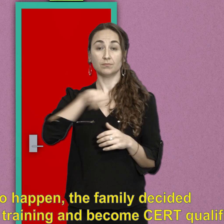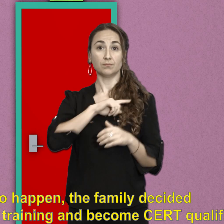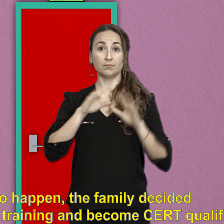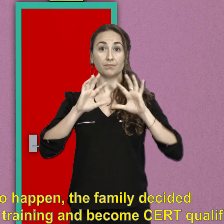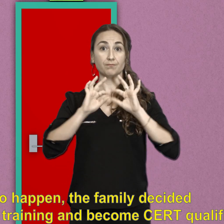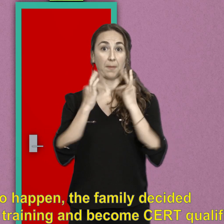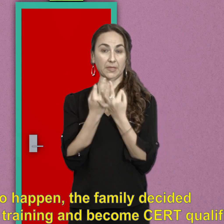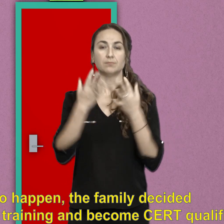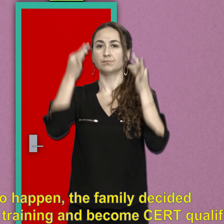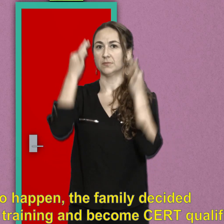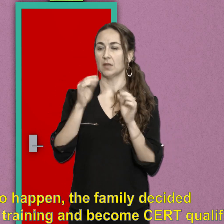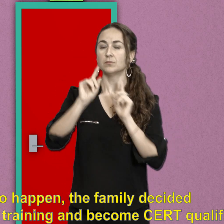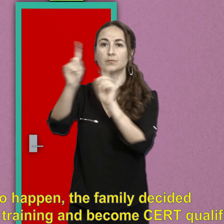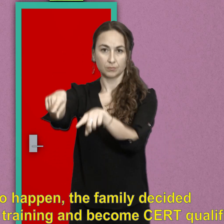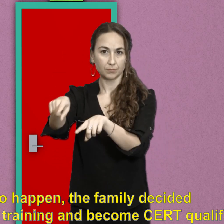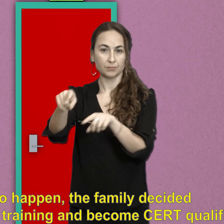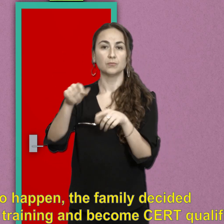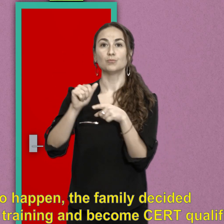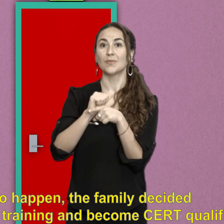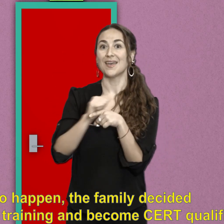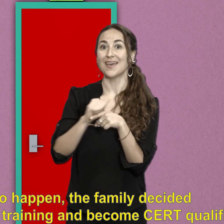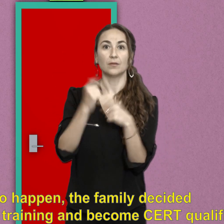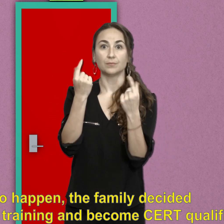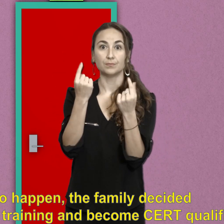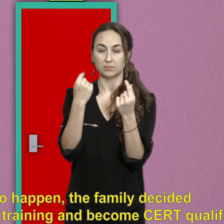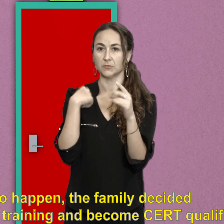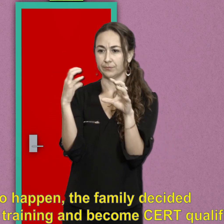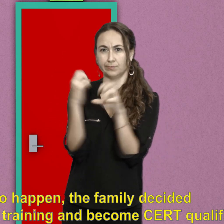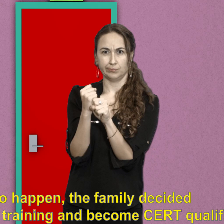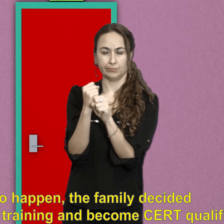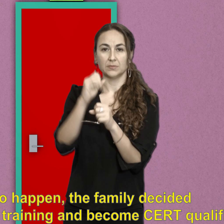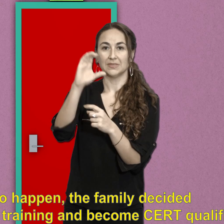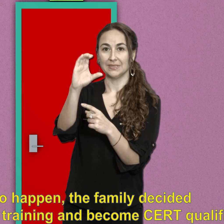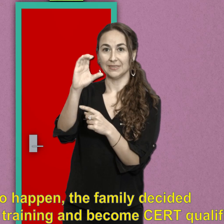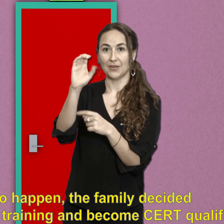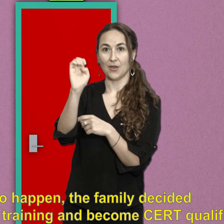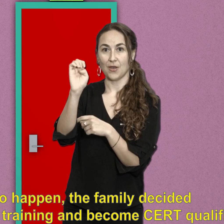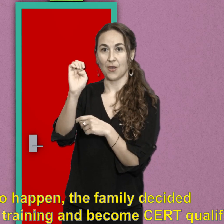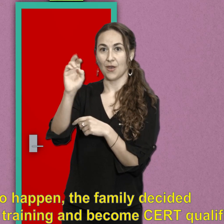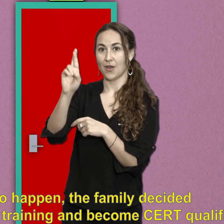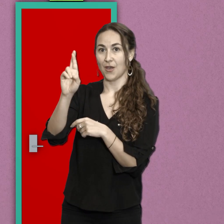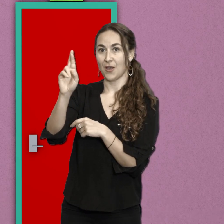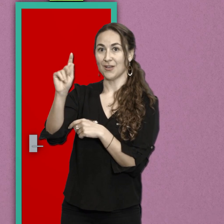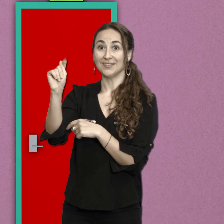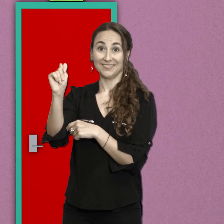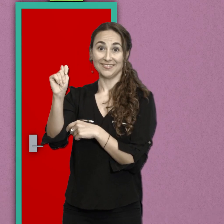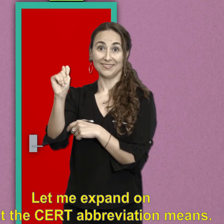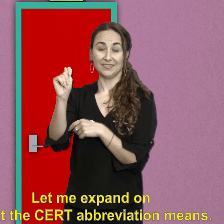the family decided to go to a training and become CERT qualified. Let me expand